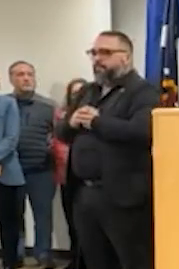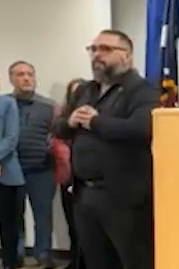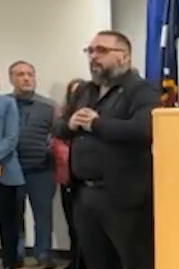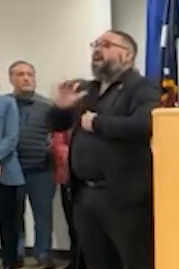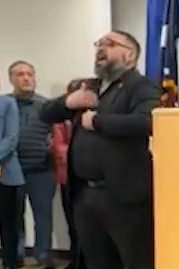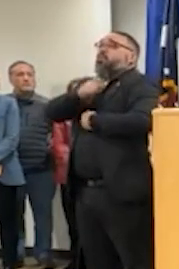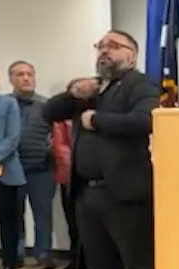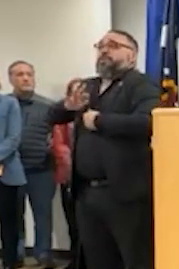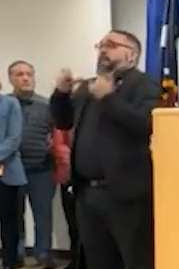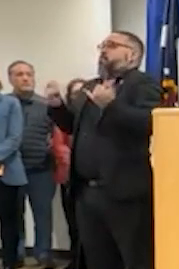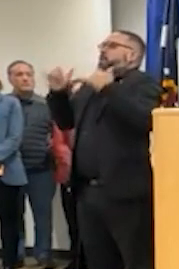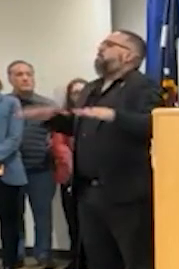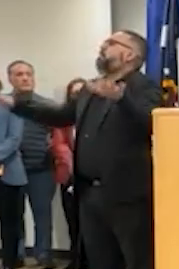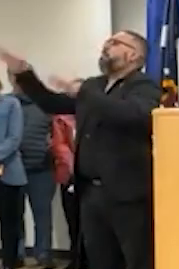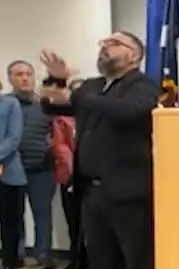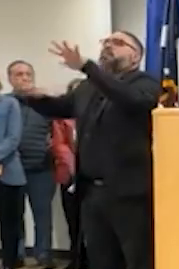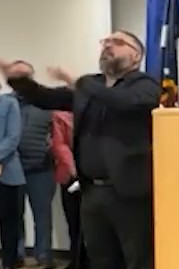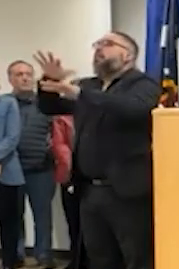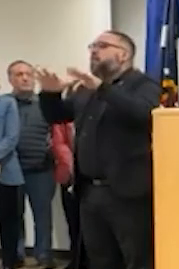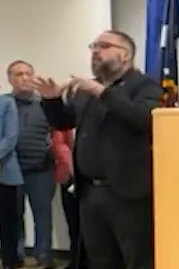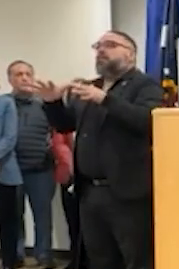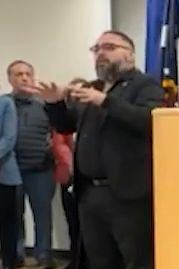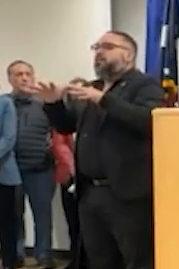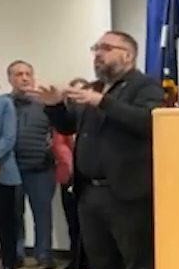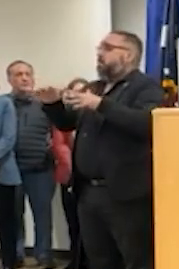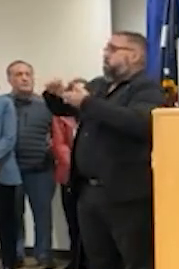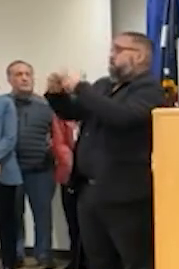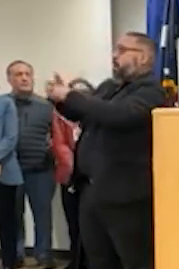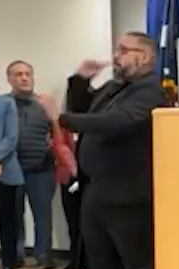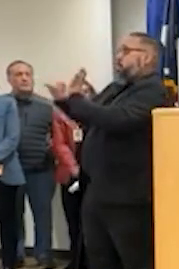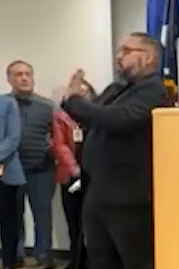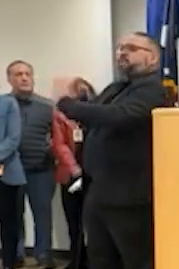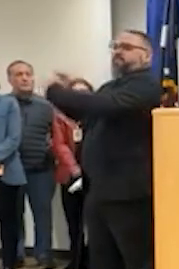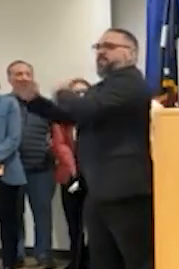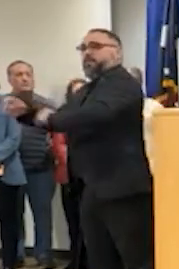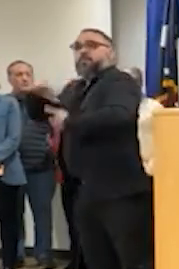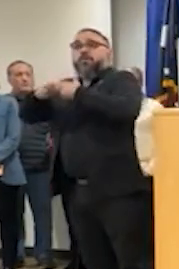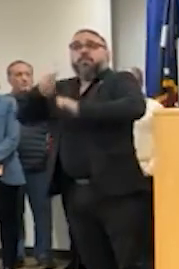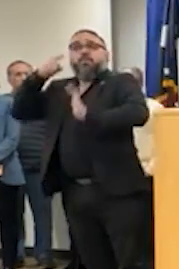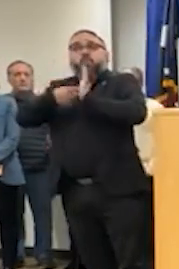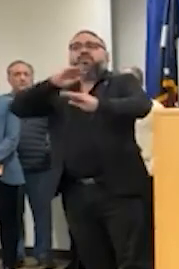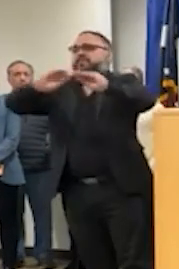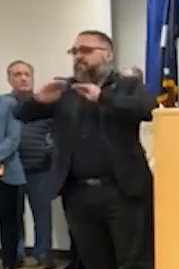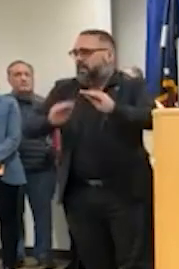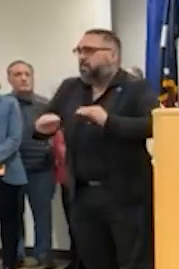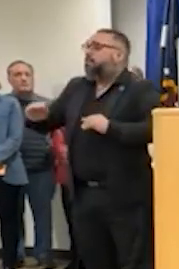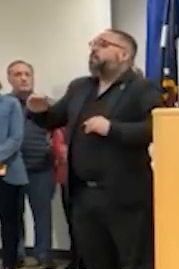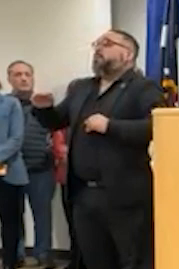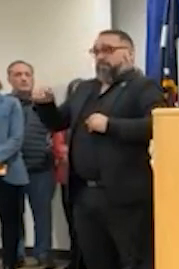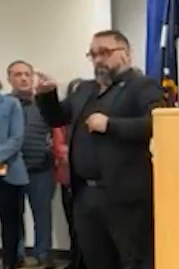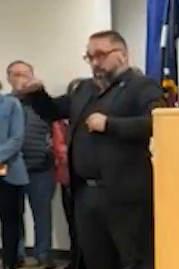linemen are out on the street right now, reacting to the things that are happening in our system. If you have any